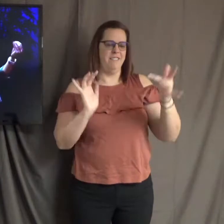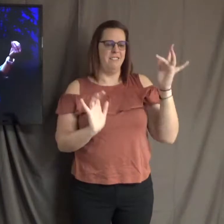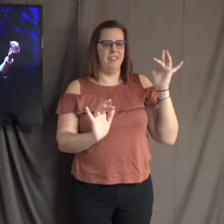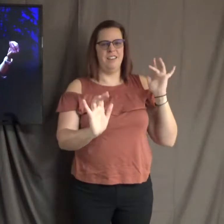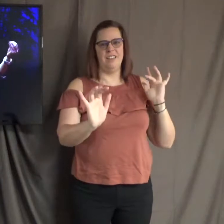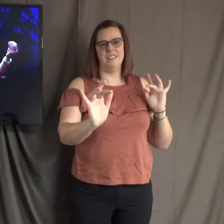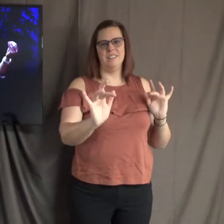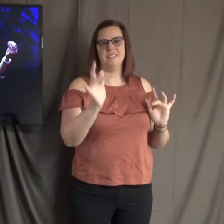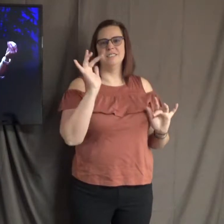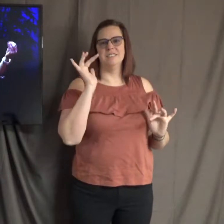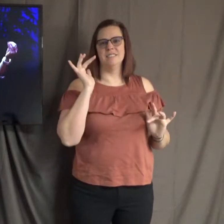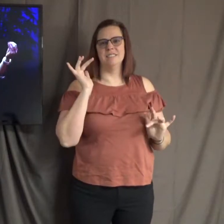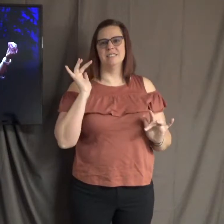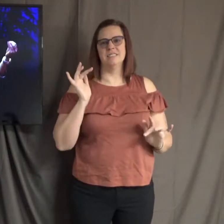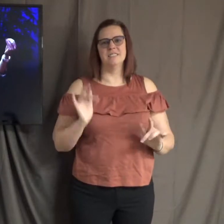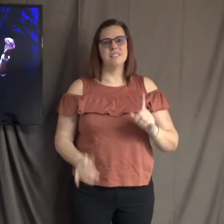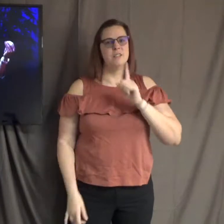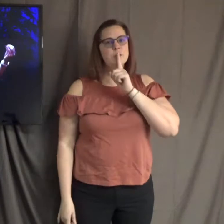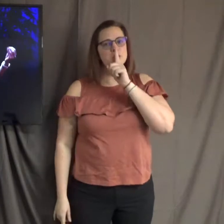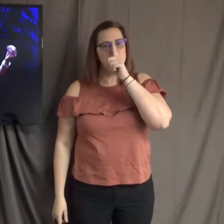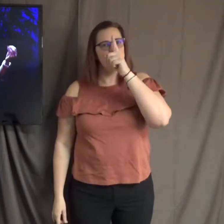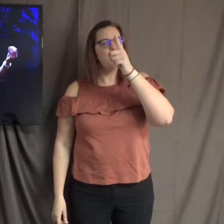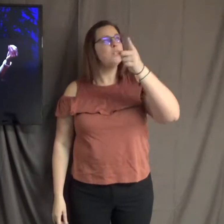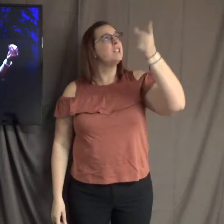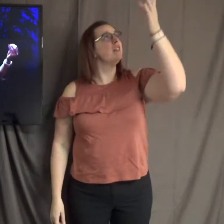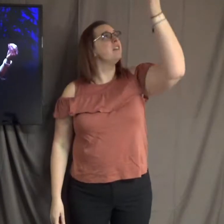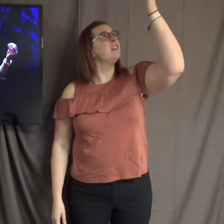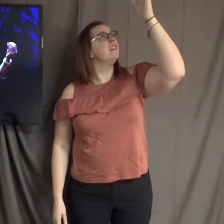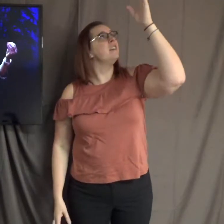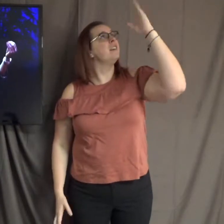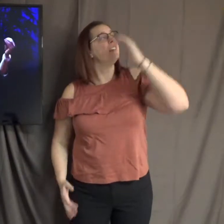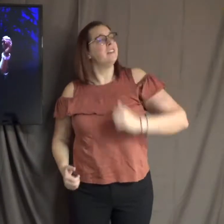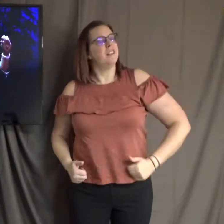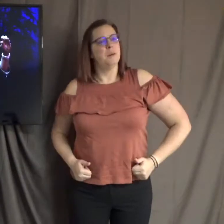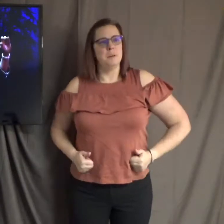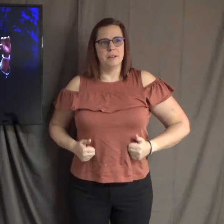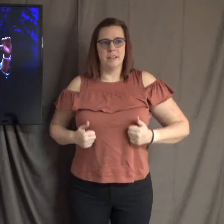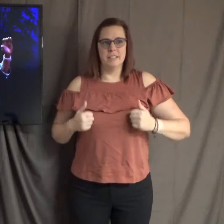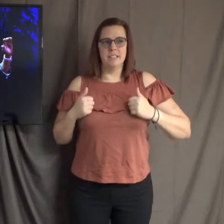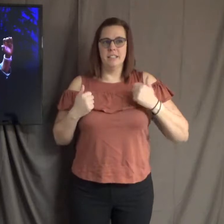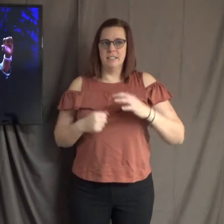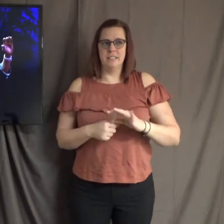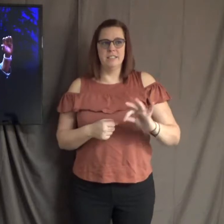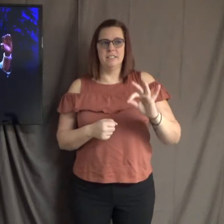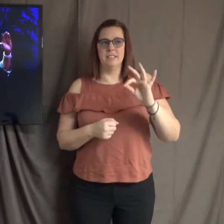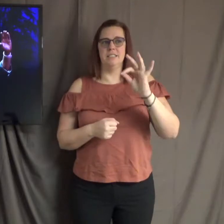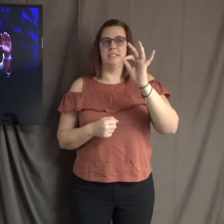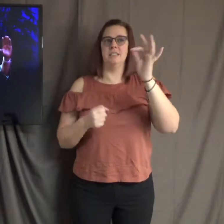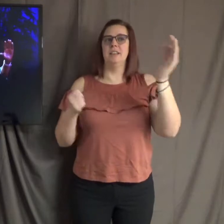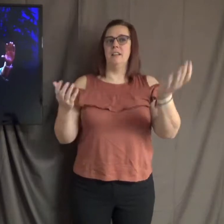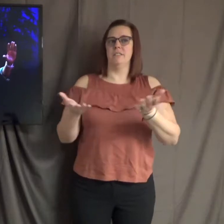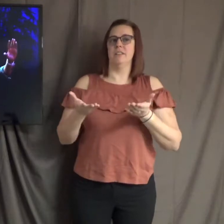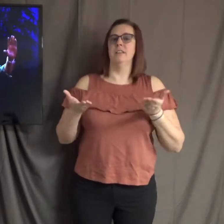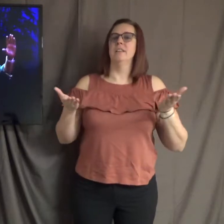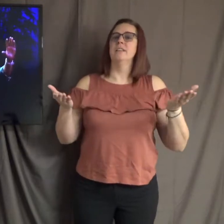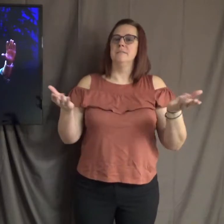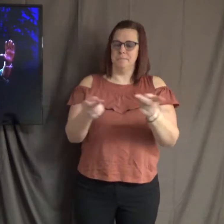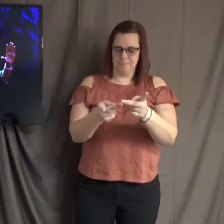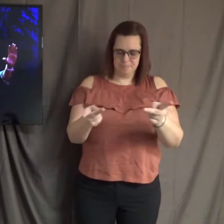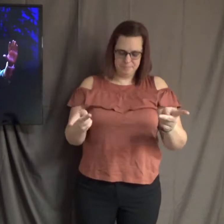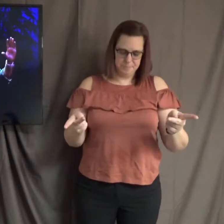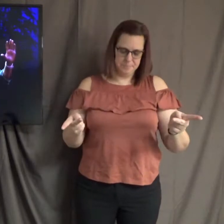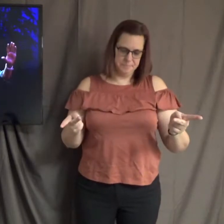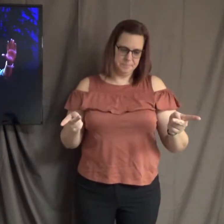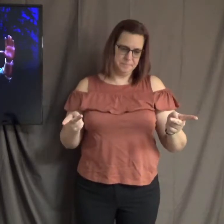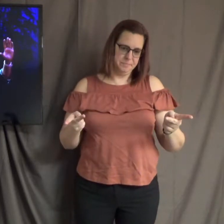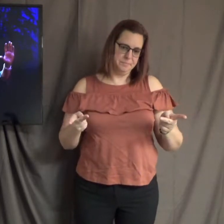each face. Surely the presence of God is